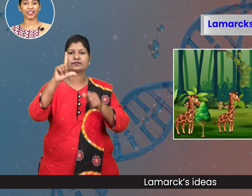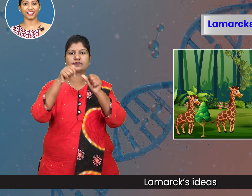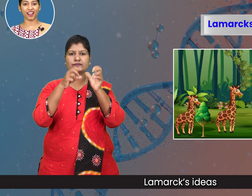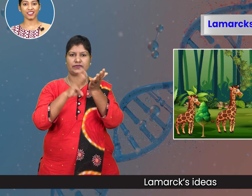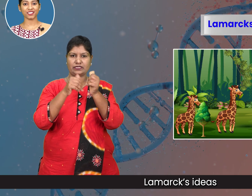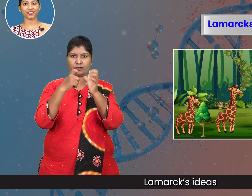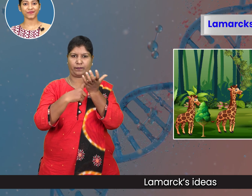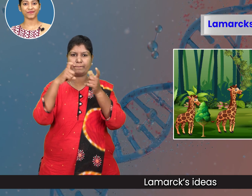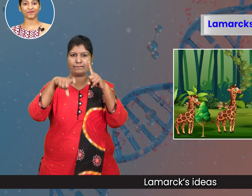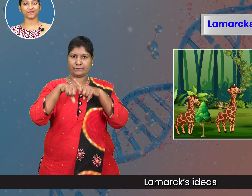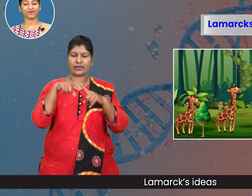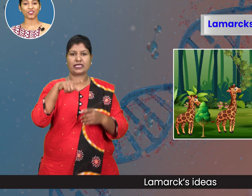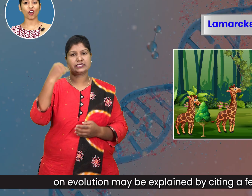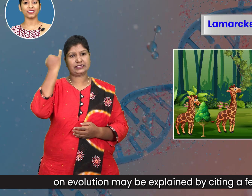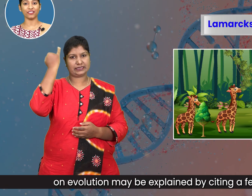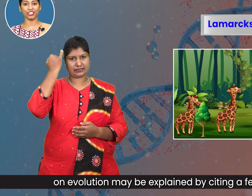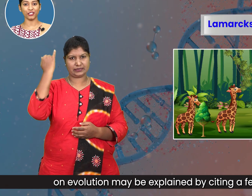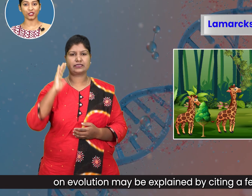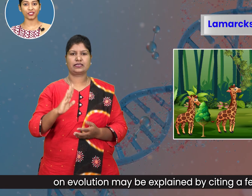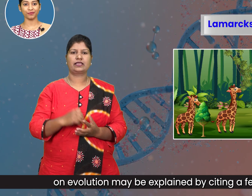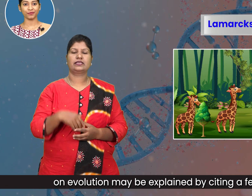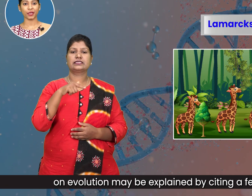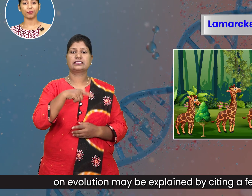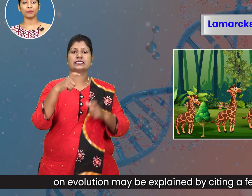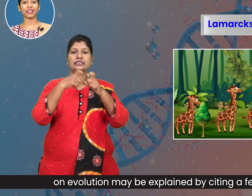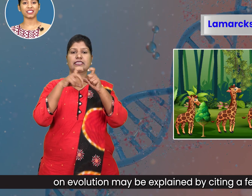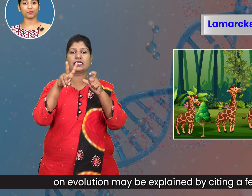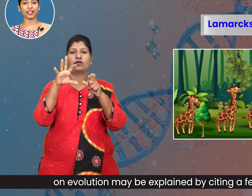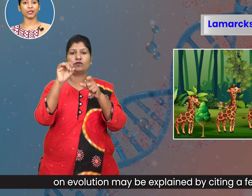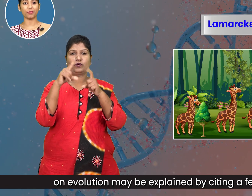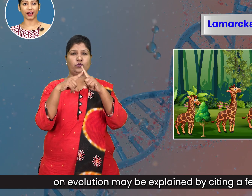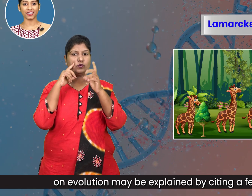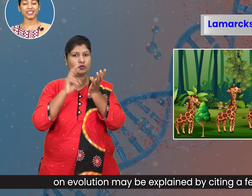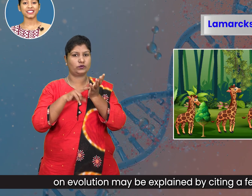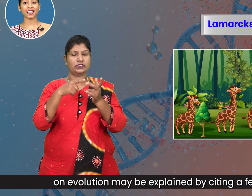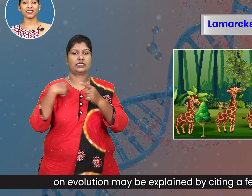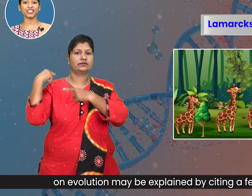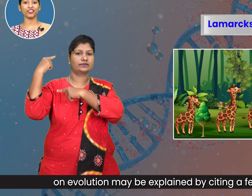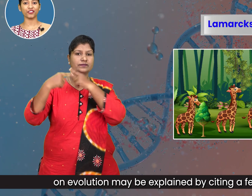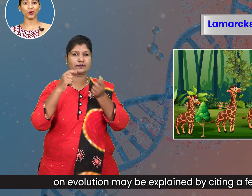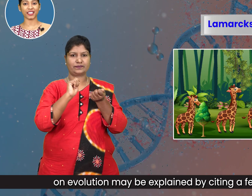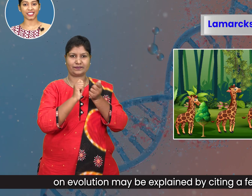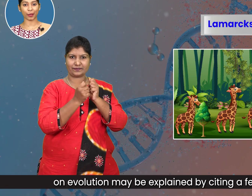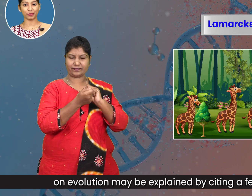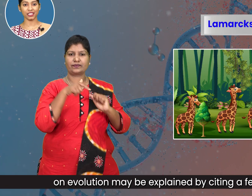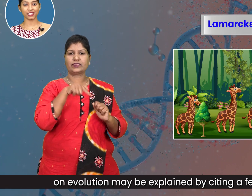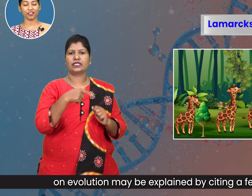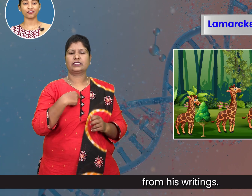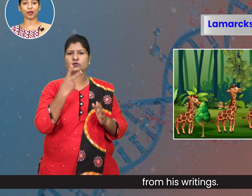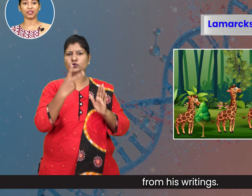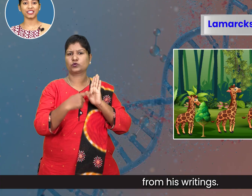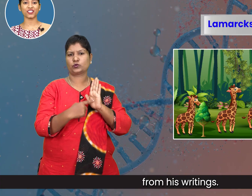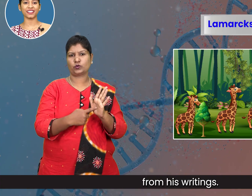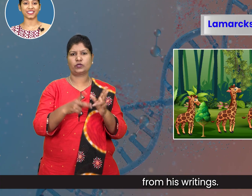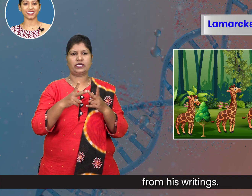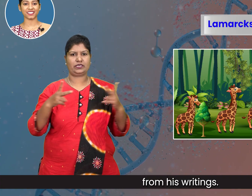Landmark's ideas on evolution may be explained by citing a few examples